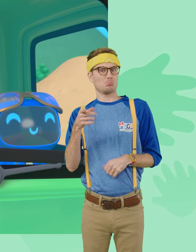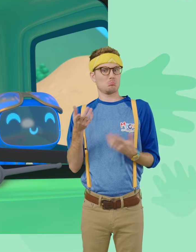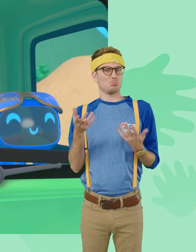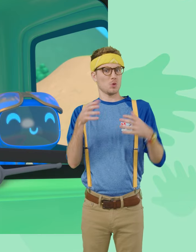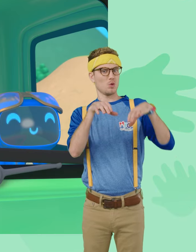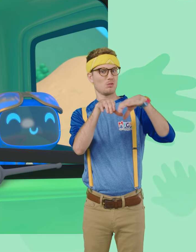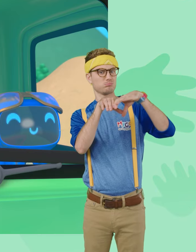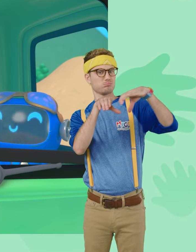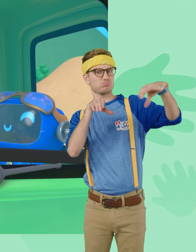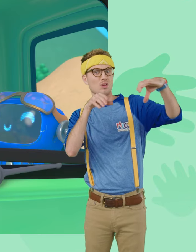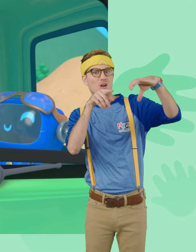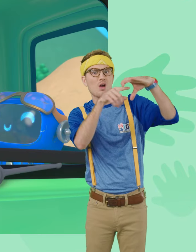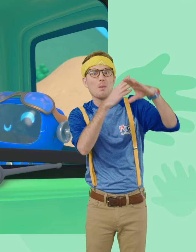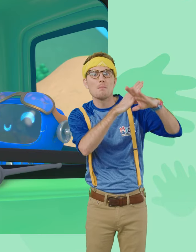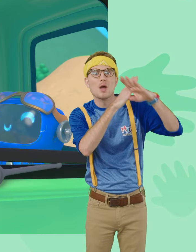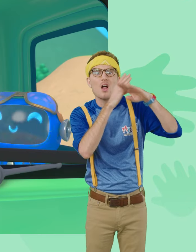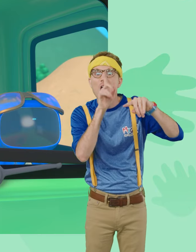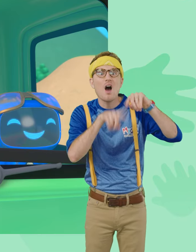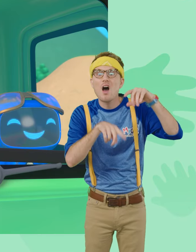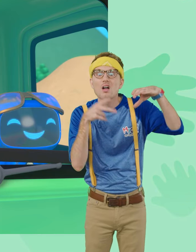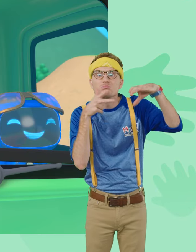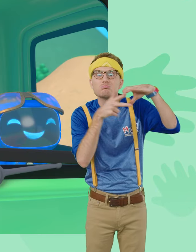The tunnel's blocked and you can't get through?